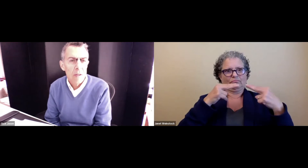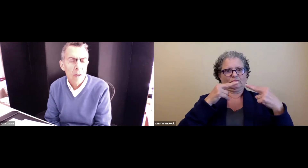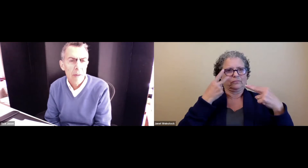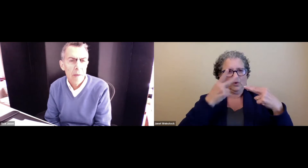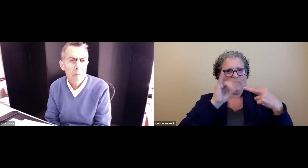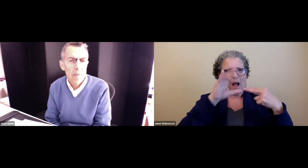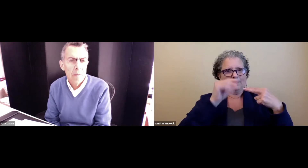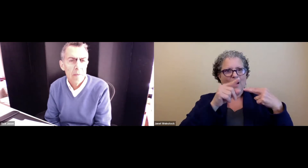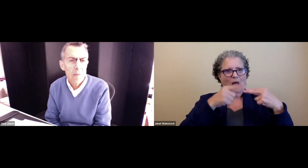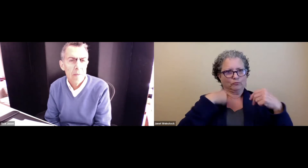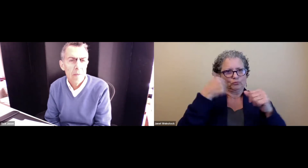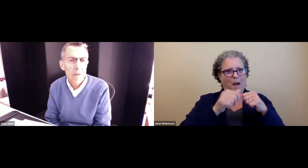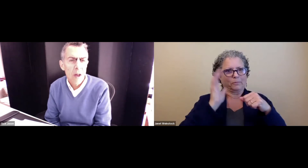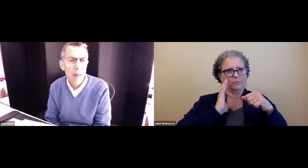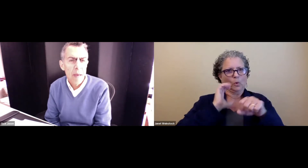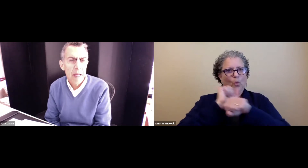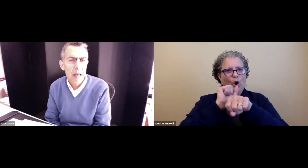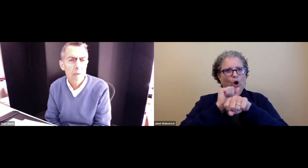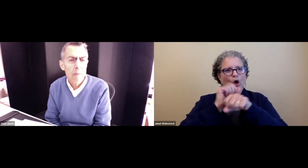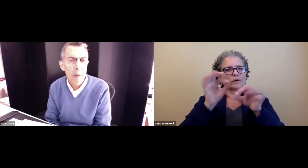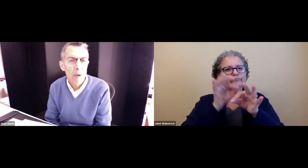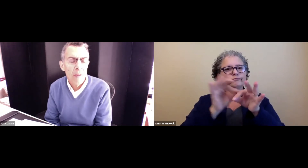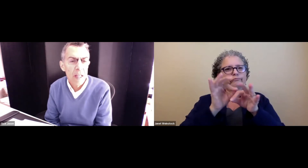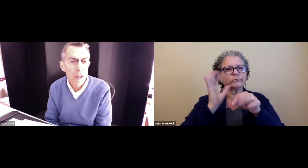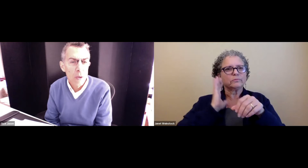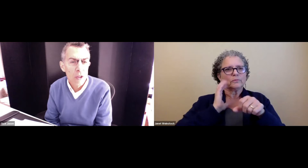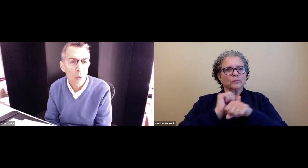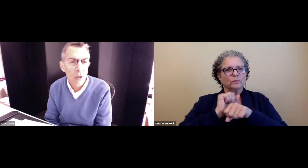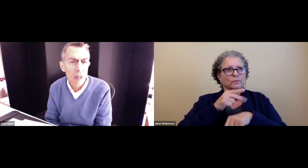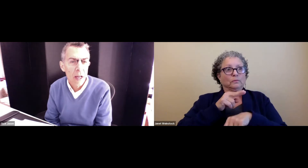them and saw that man and remembered that he used to work